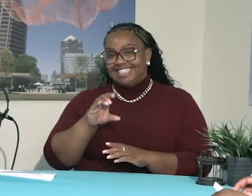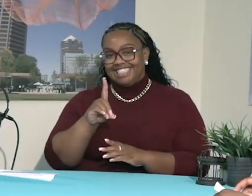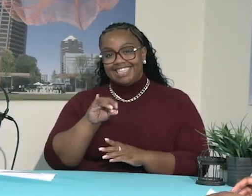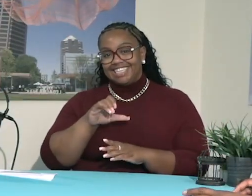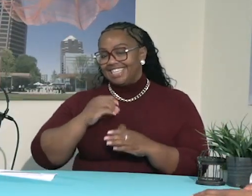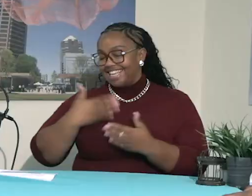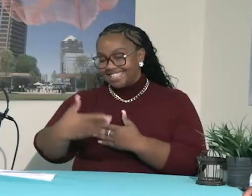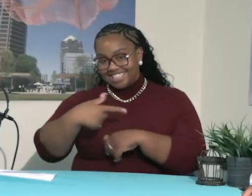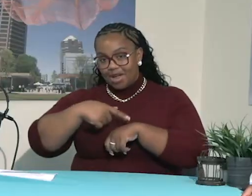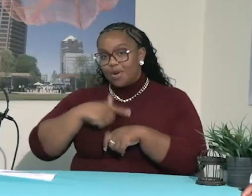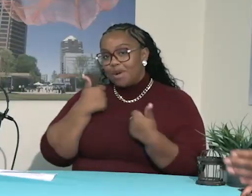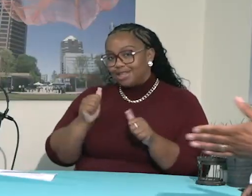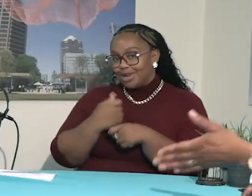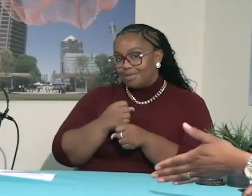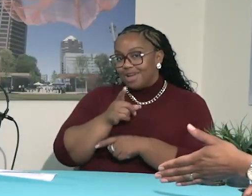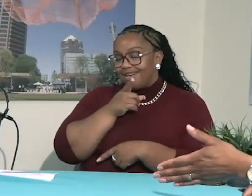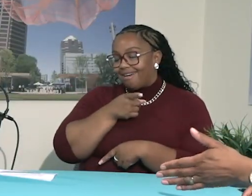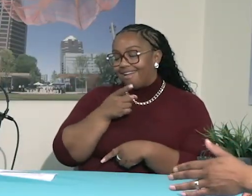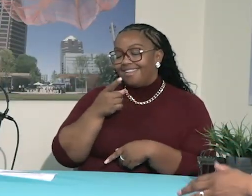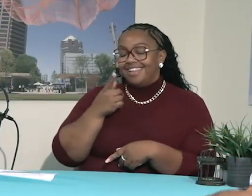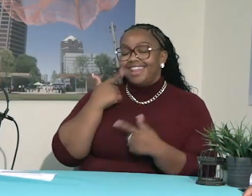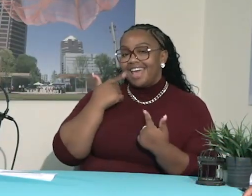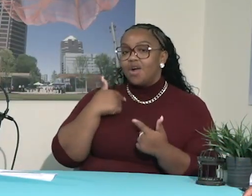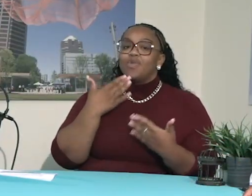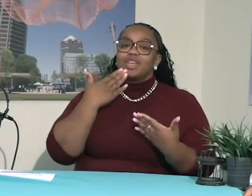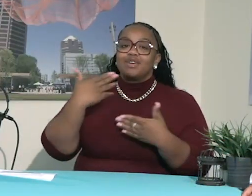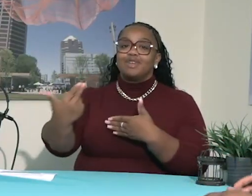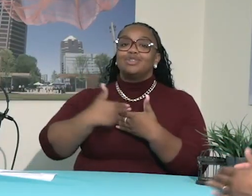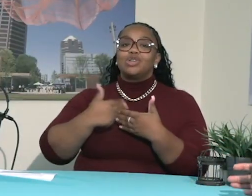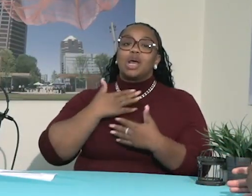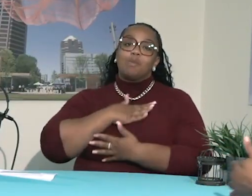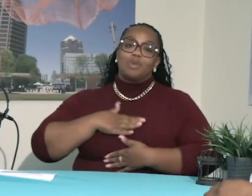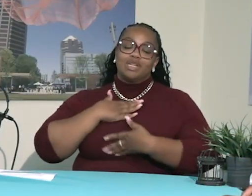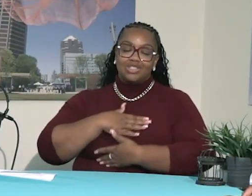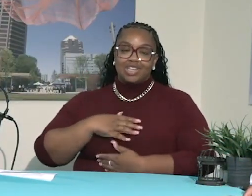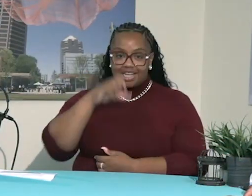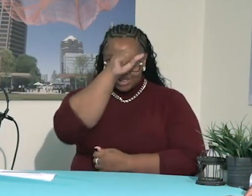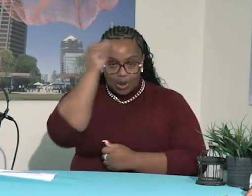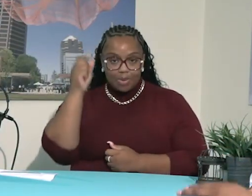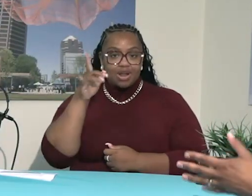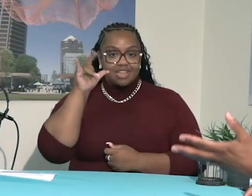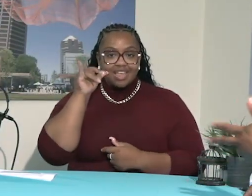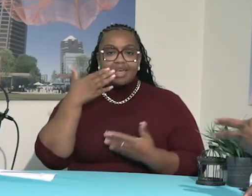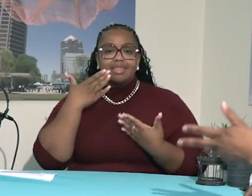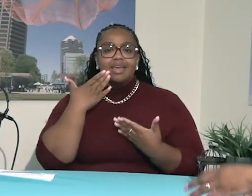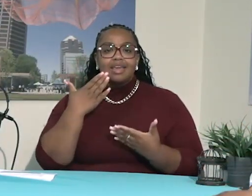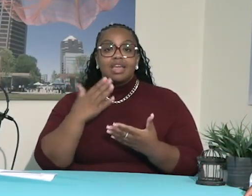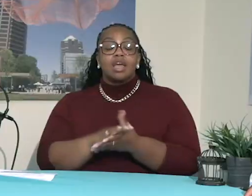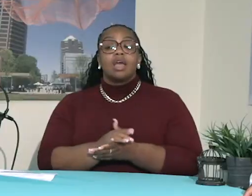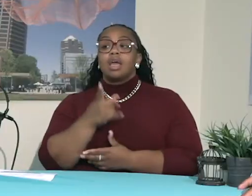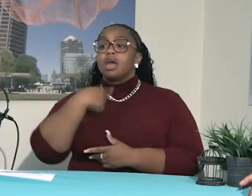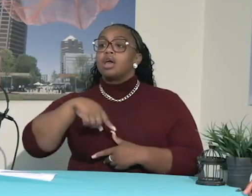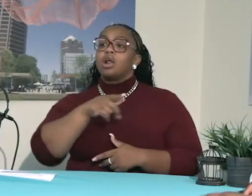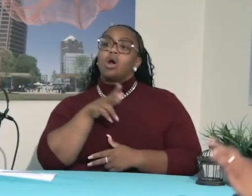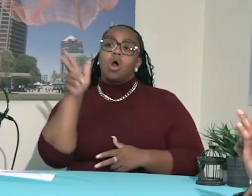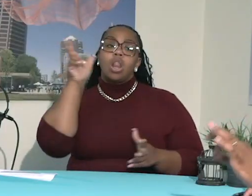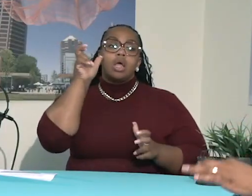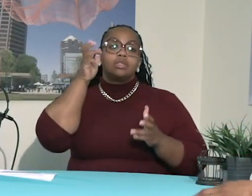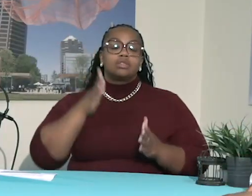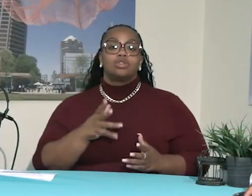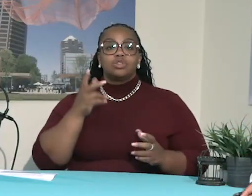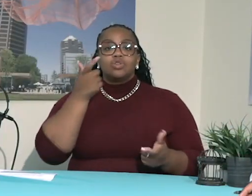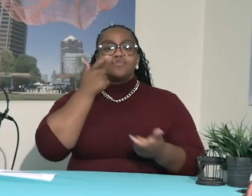laugh. All right. Hey, thank you for joining Thank you, us. I appreciate Rodney. you, Summer. I And appreciate Yolanda, it. thank you as well. well. And also our listeners and viewers out there, you